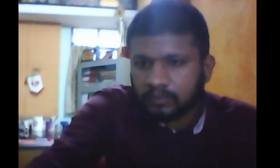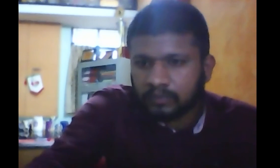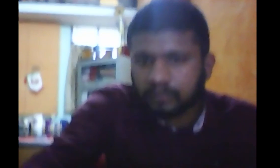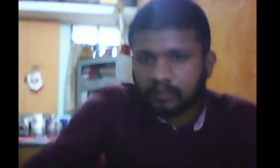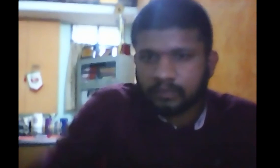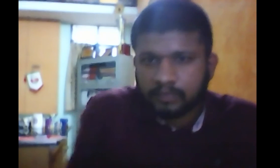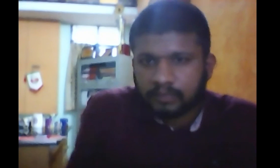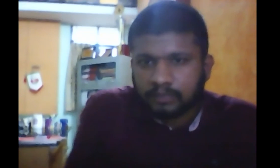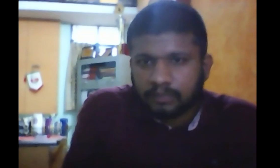What is this?